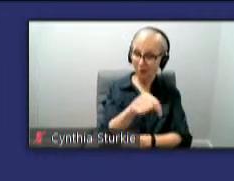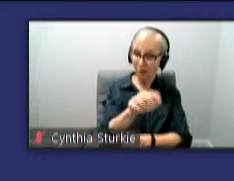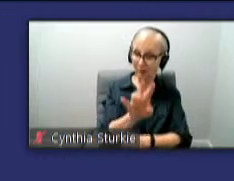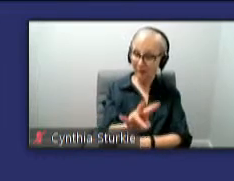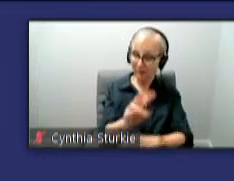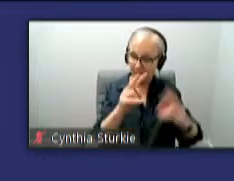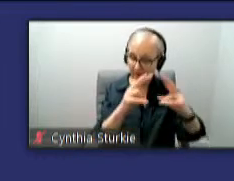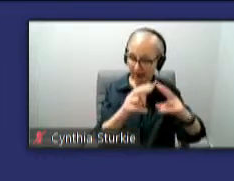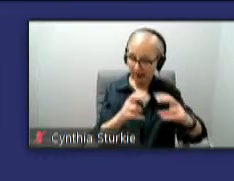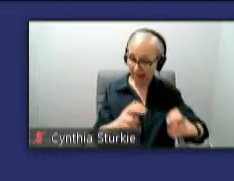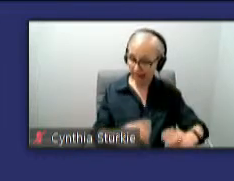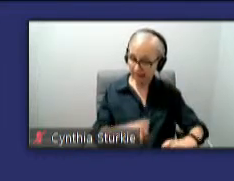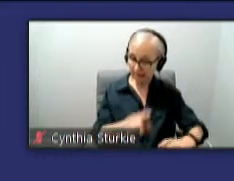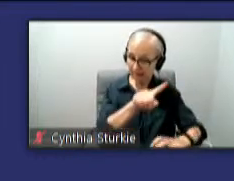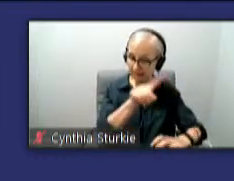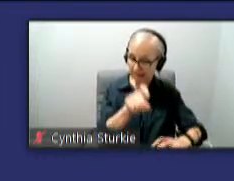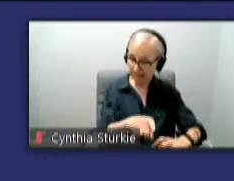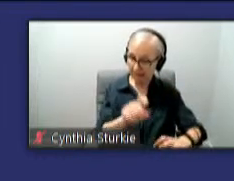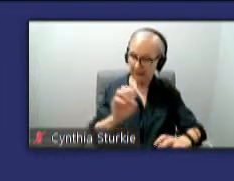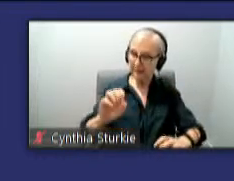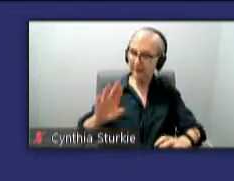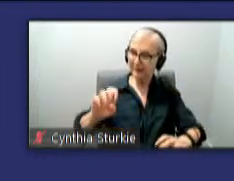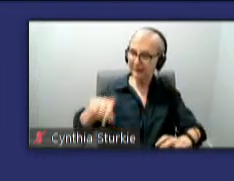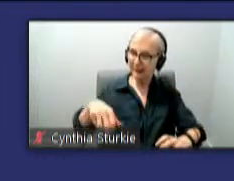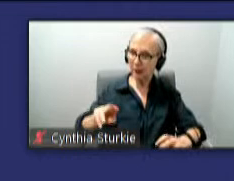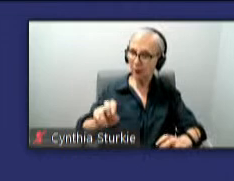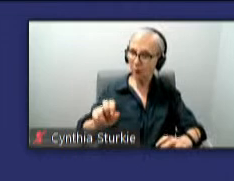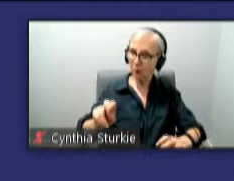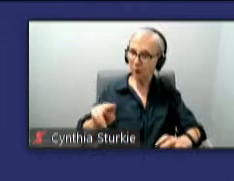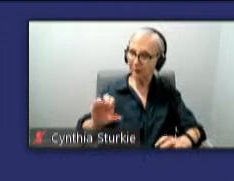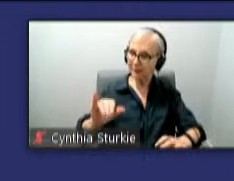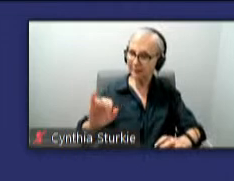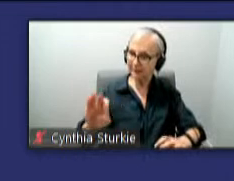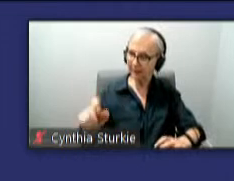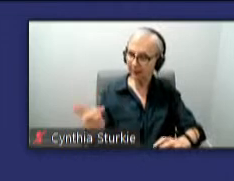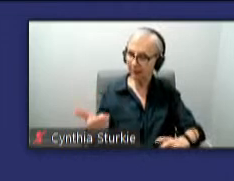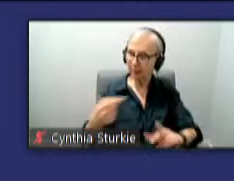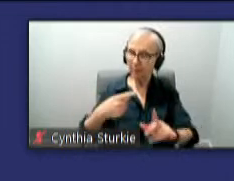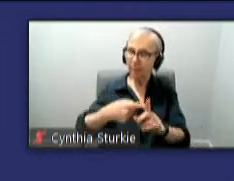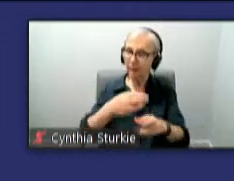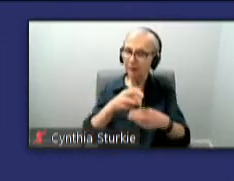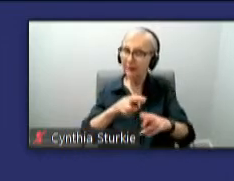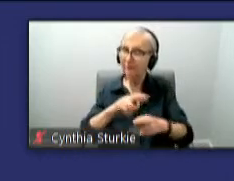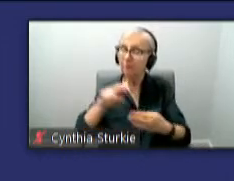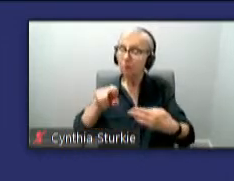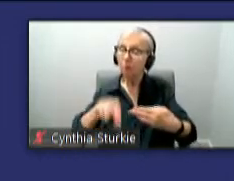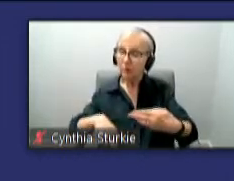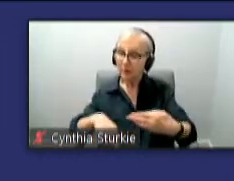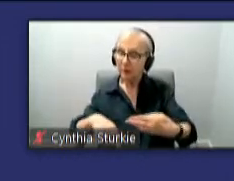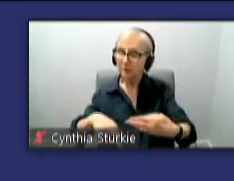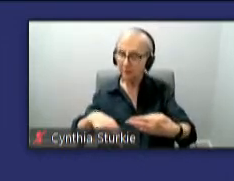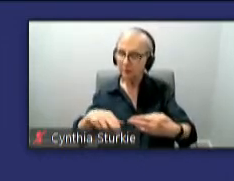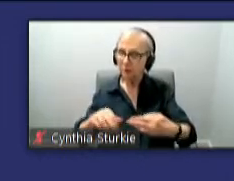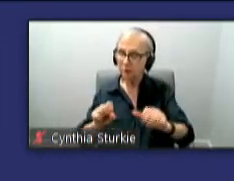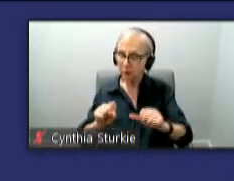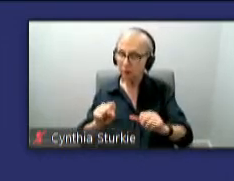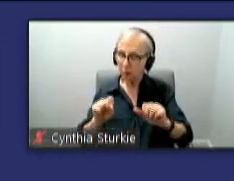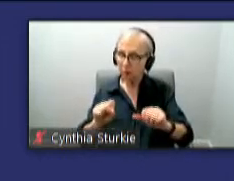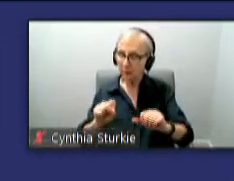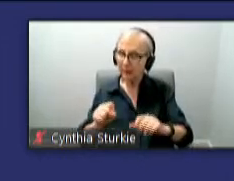and sequencing more than 108,000 positive results to ensure that we have the best information